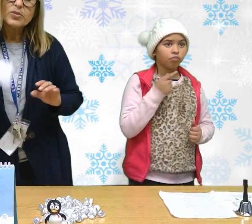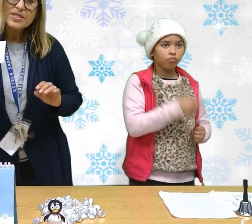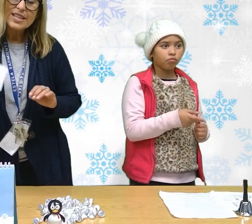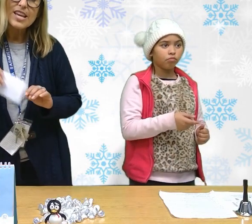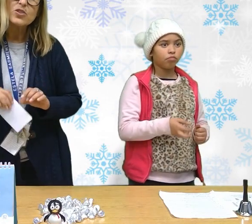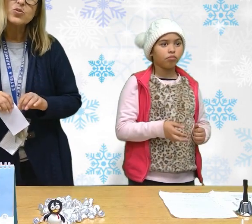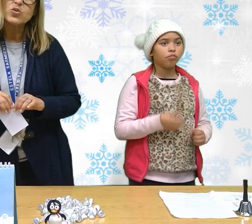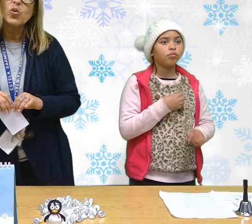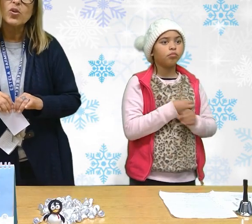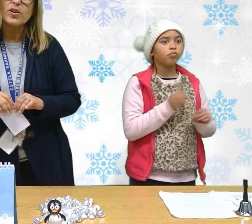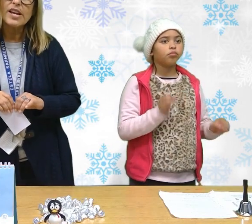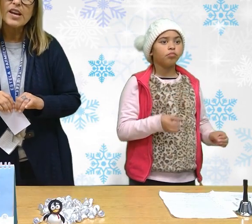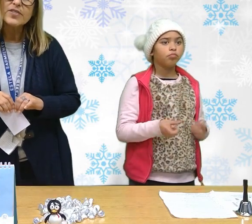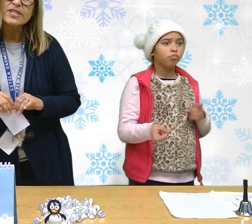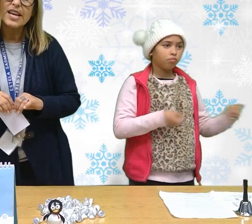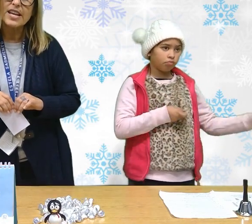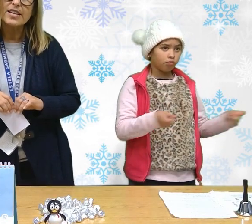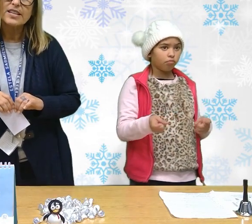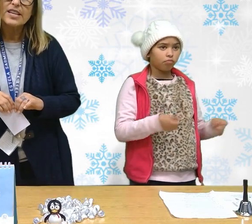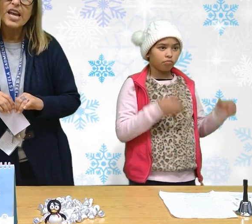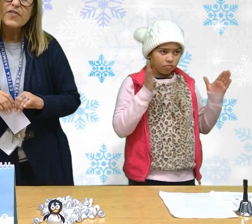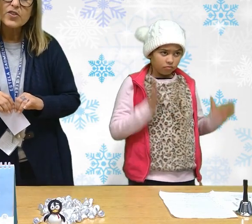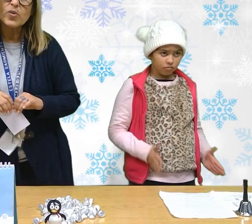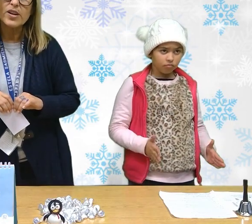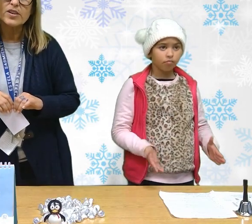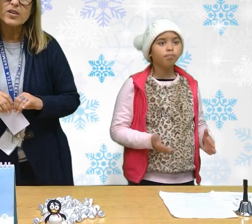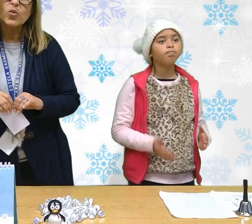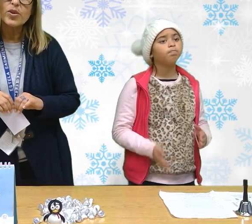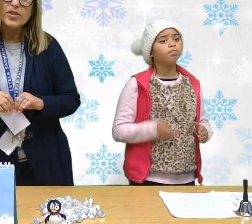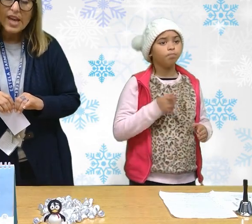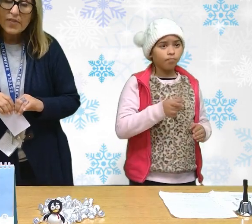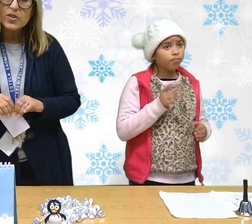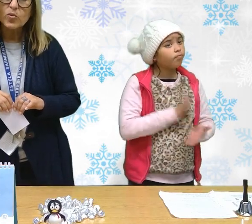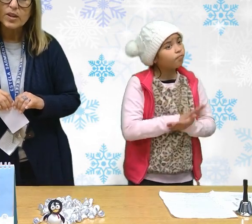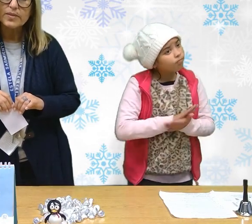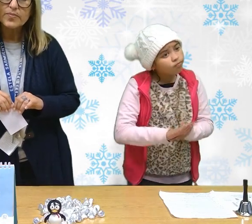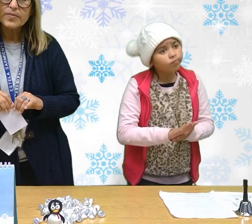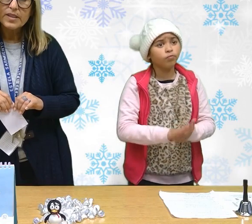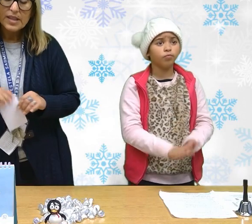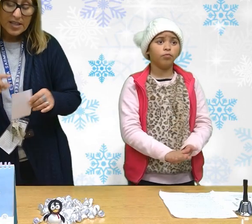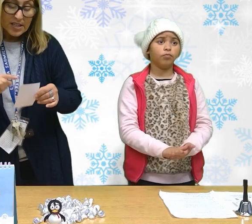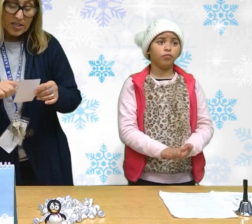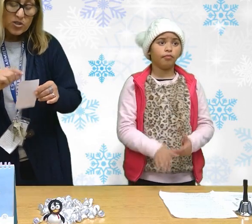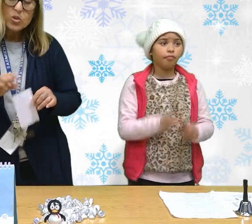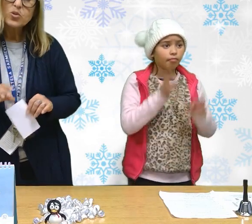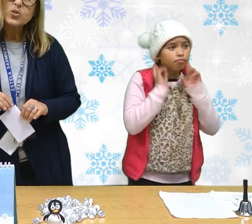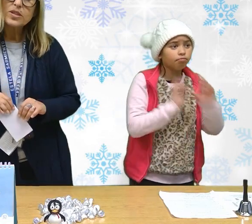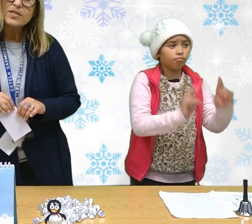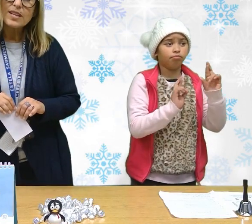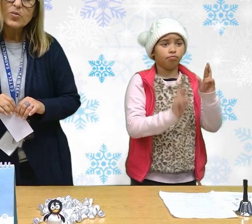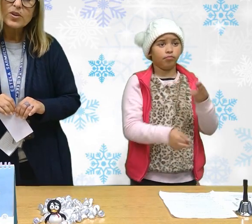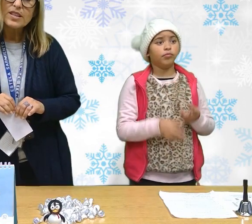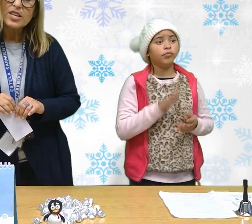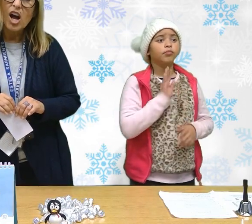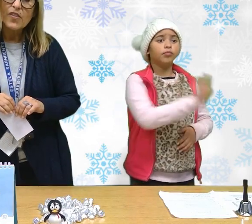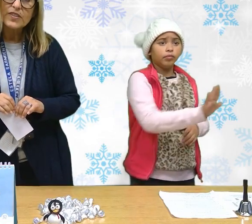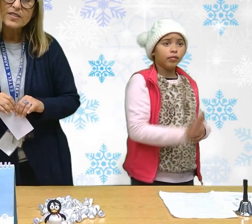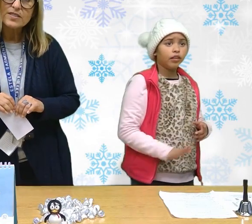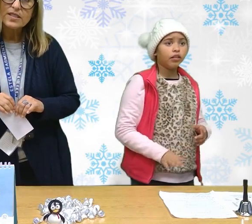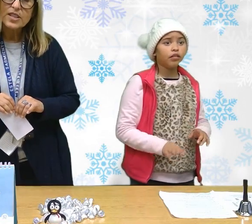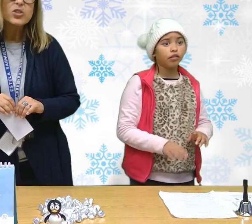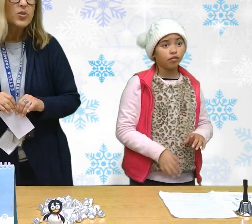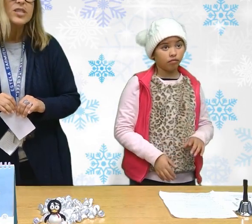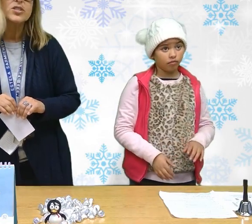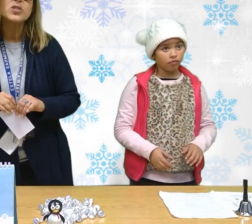when we say you soar every day, everywhere, with everyone. To students that were in the